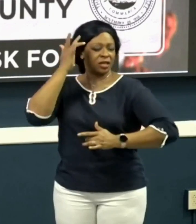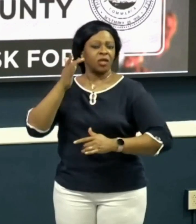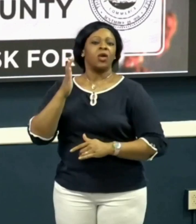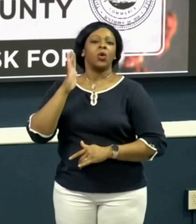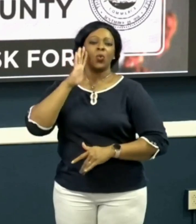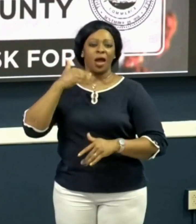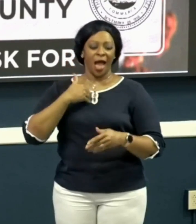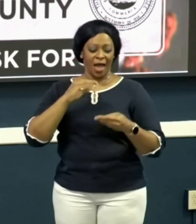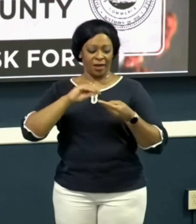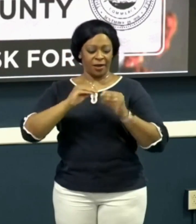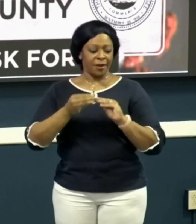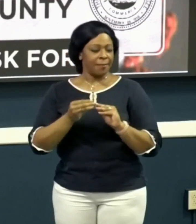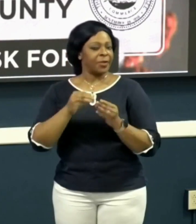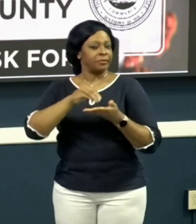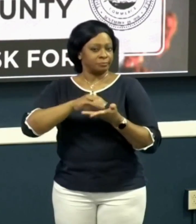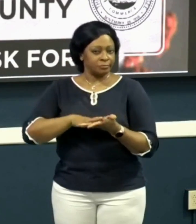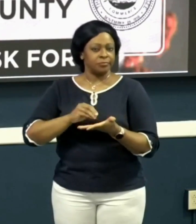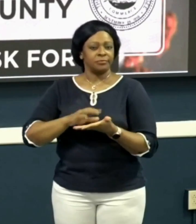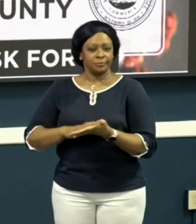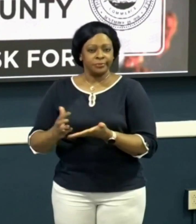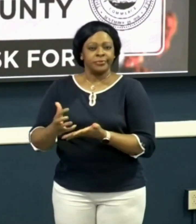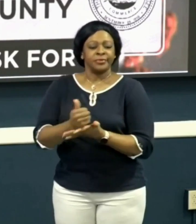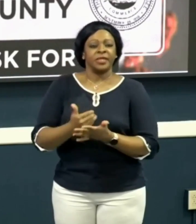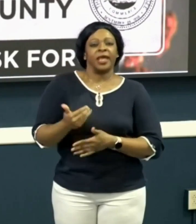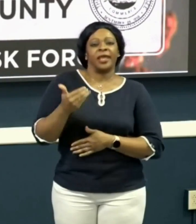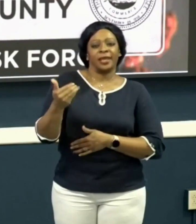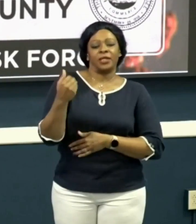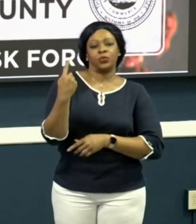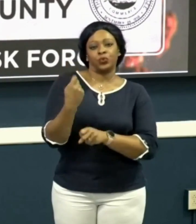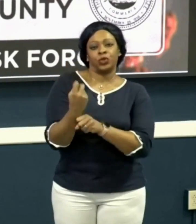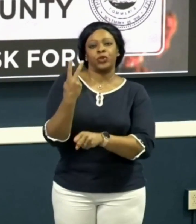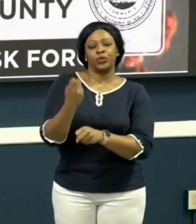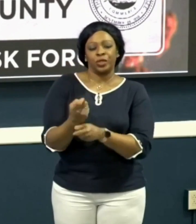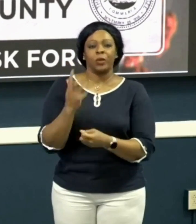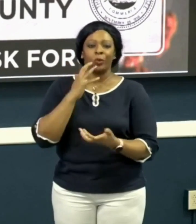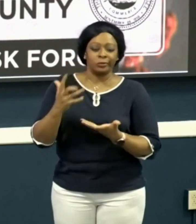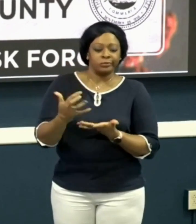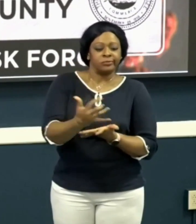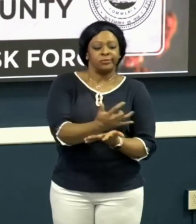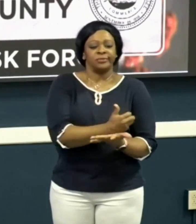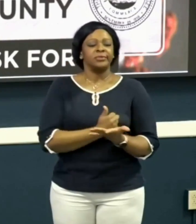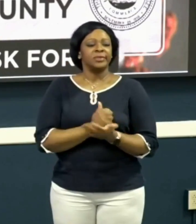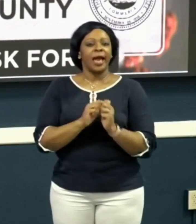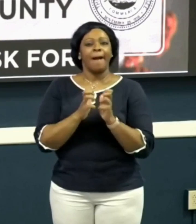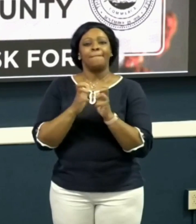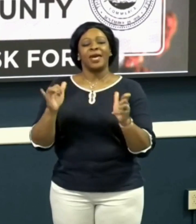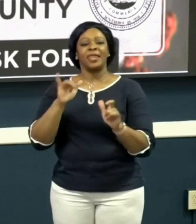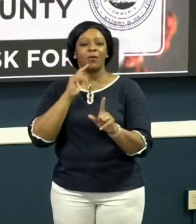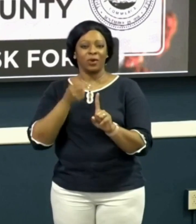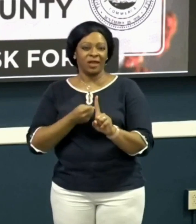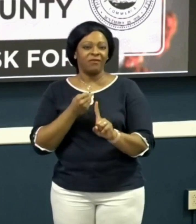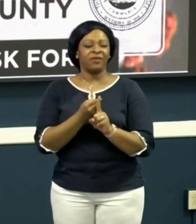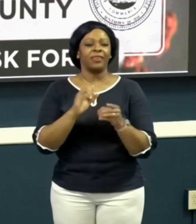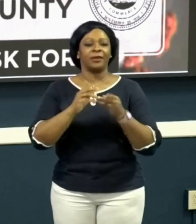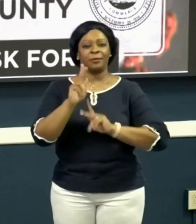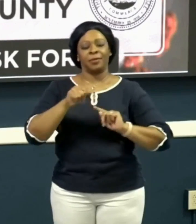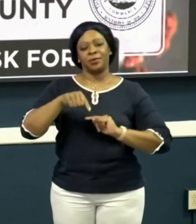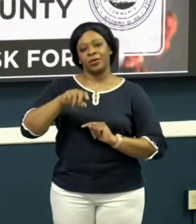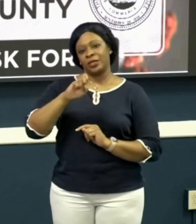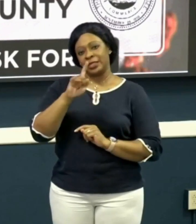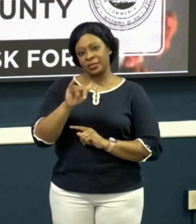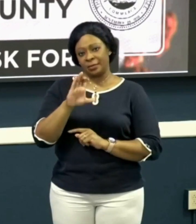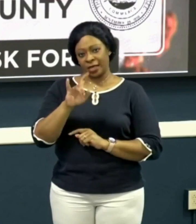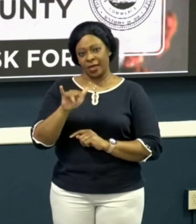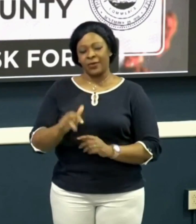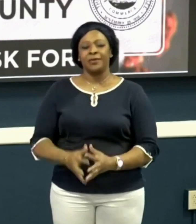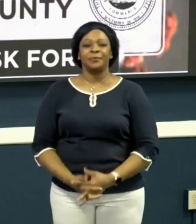be data that we will be able to collect over the next couple of years to see how much that has affected the population of Shelby County.